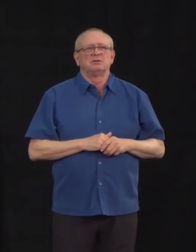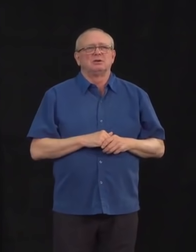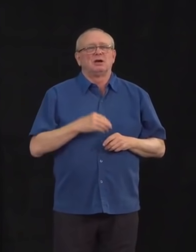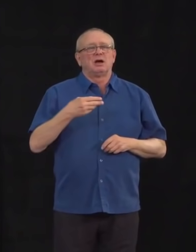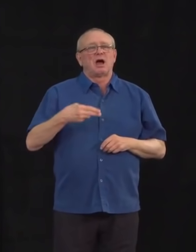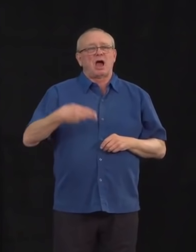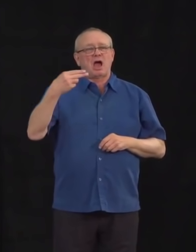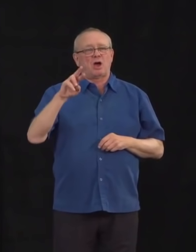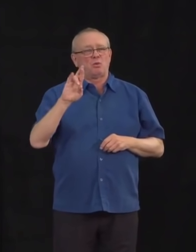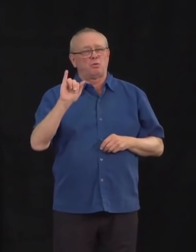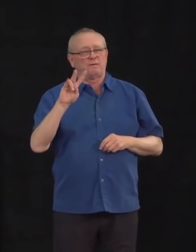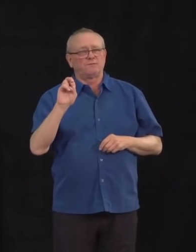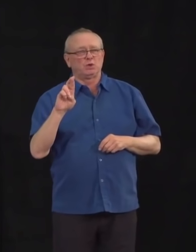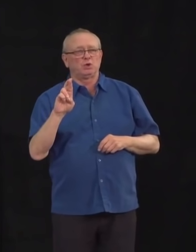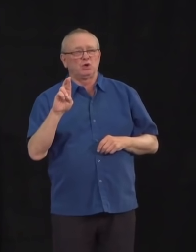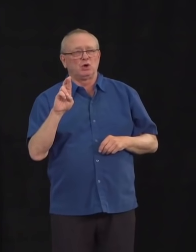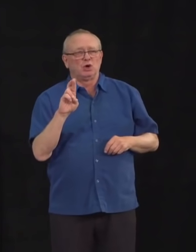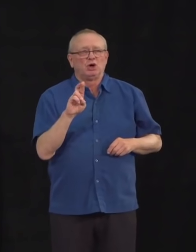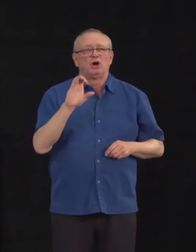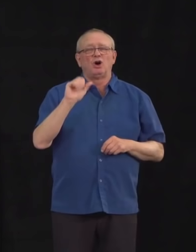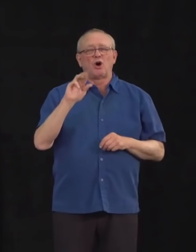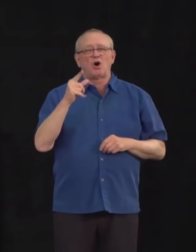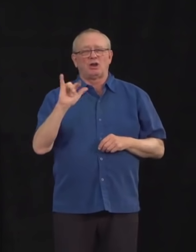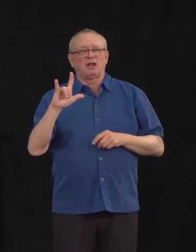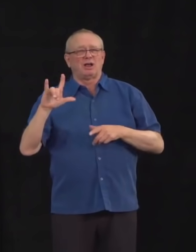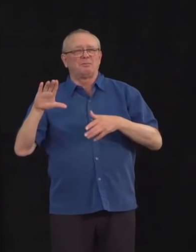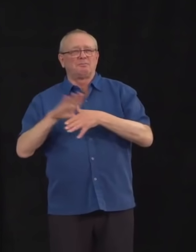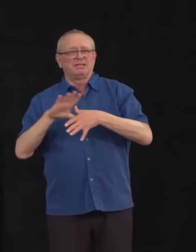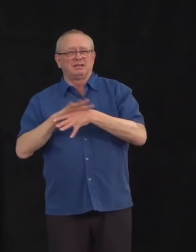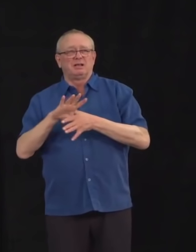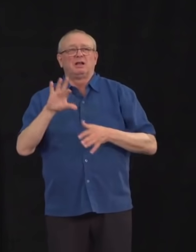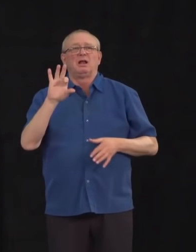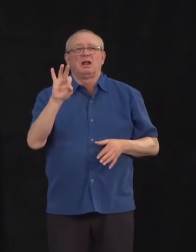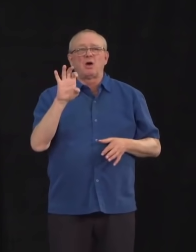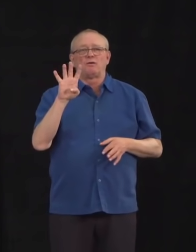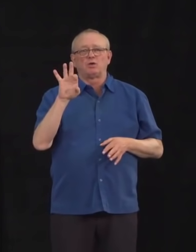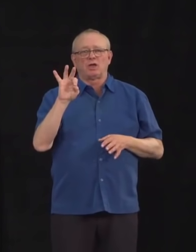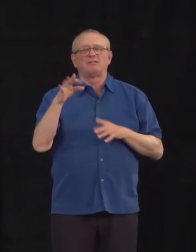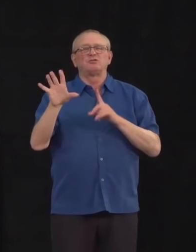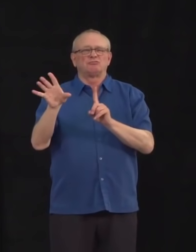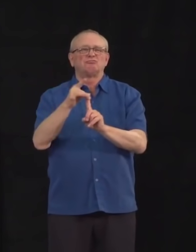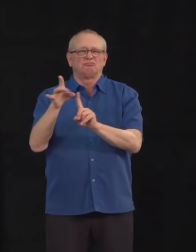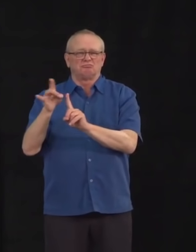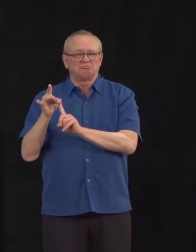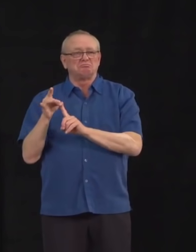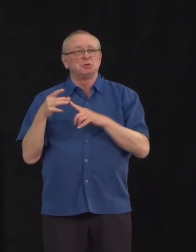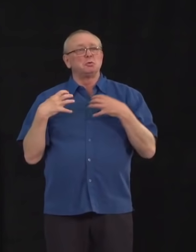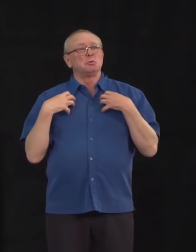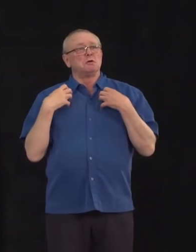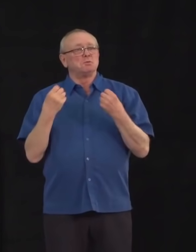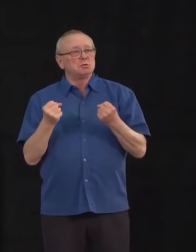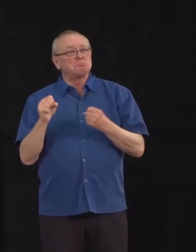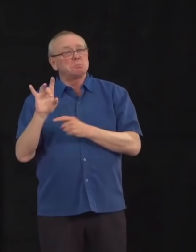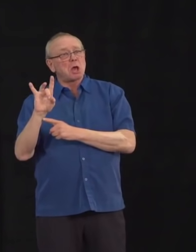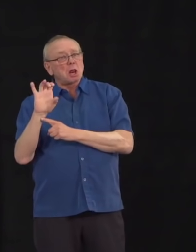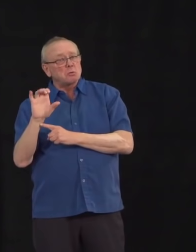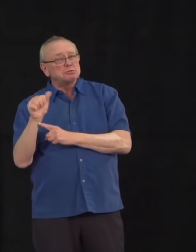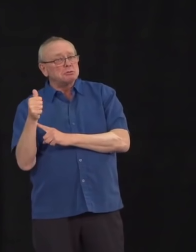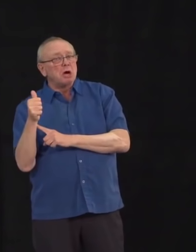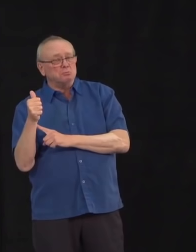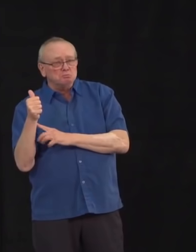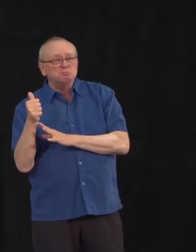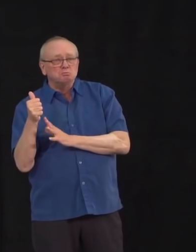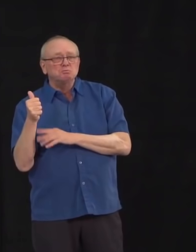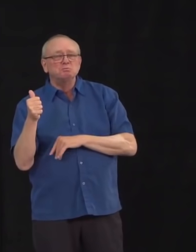Plant. Of these, 810 have recovered. There have also been 487 confirmed cases